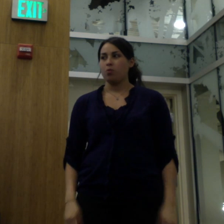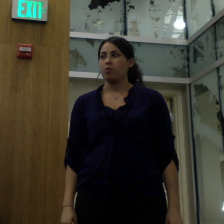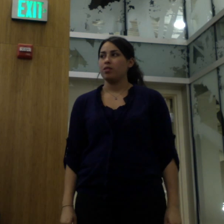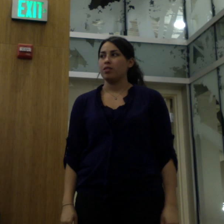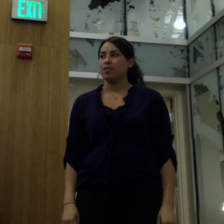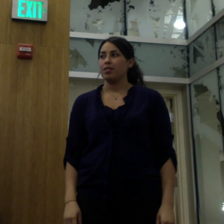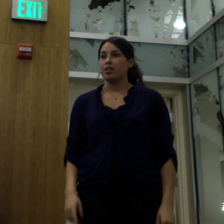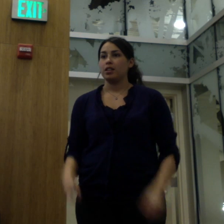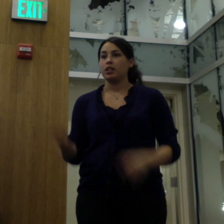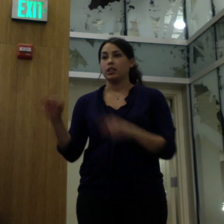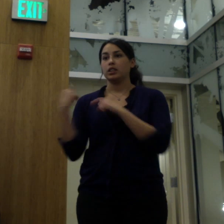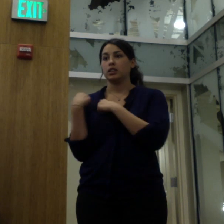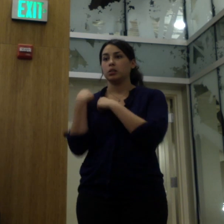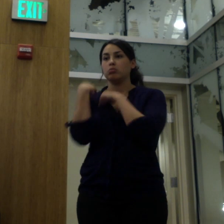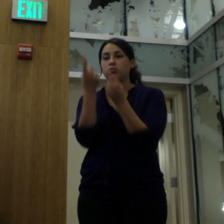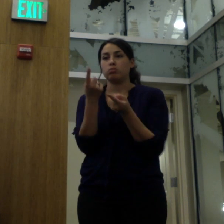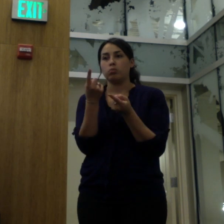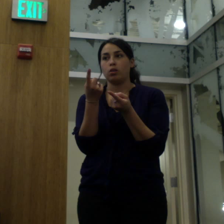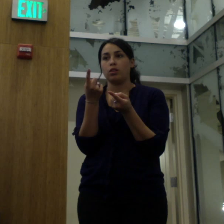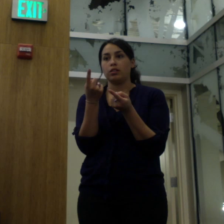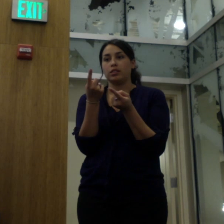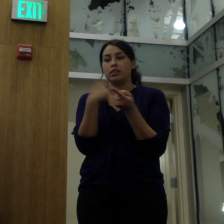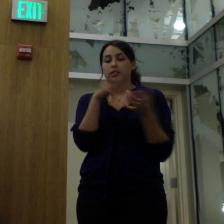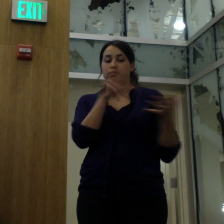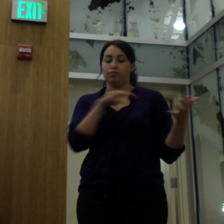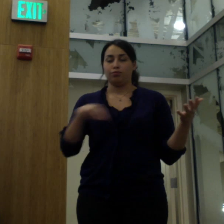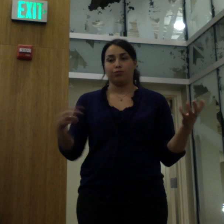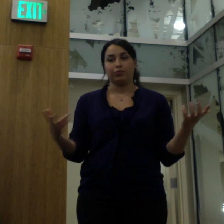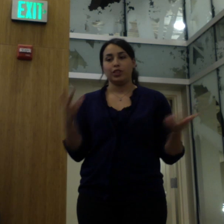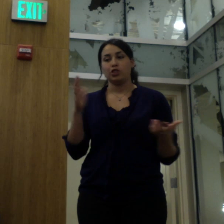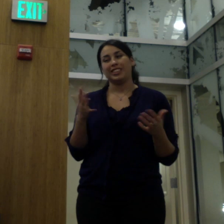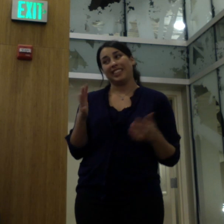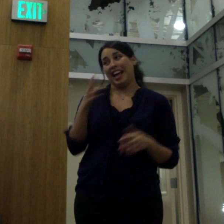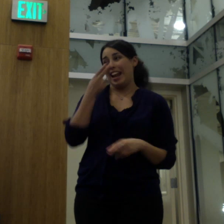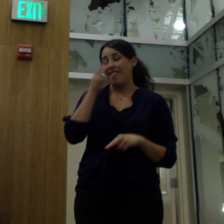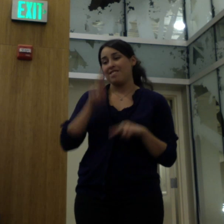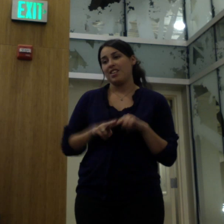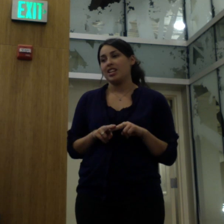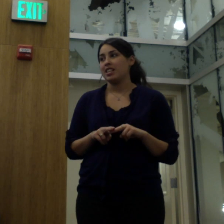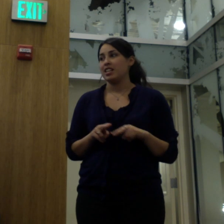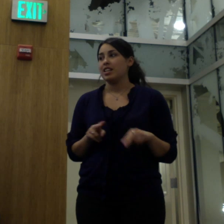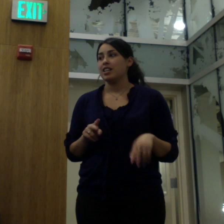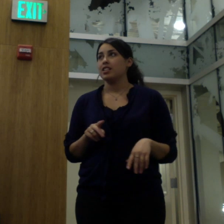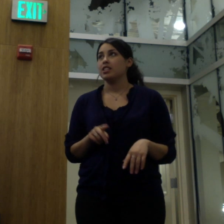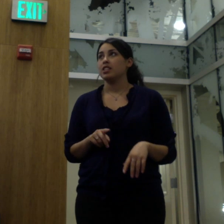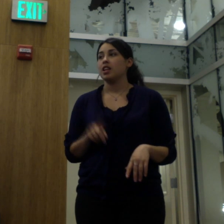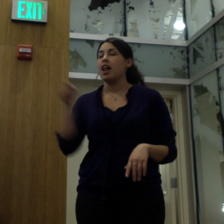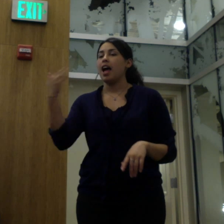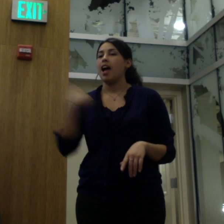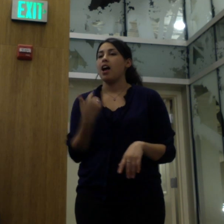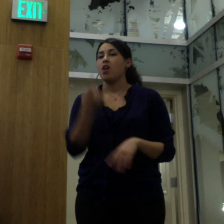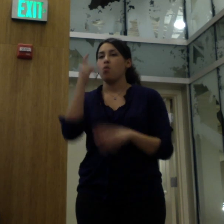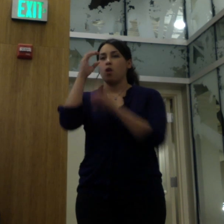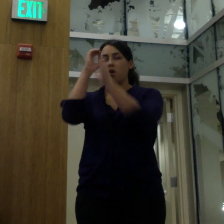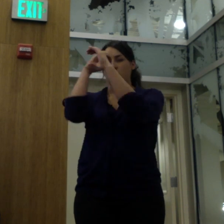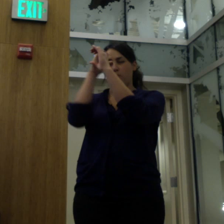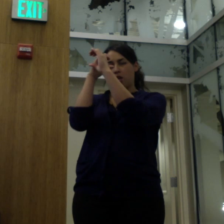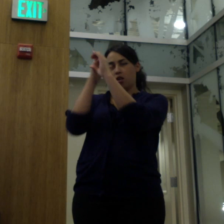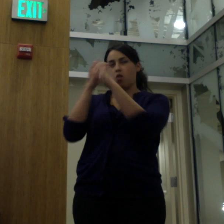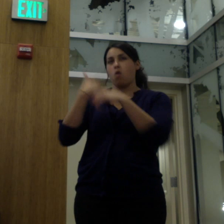It's been a while since I could see what I have. Kind of fun. All right, so in here I have a monocle, and I have